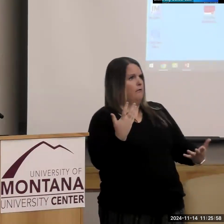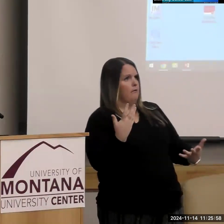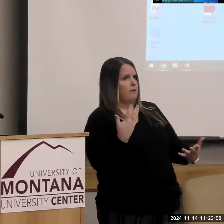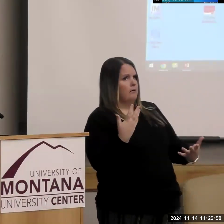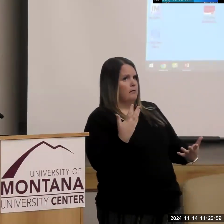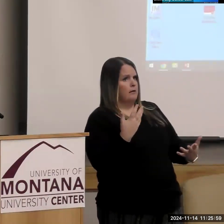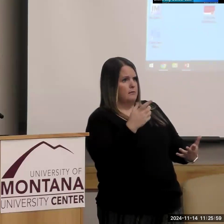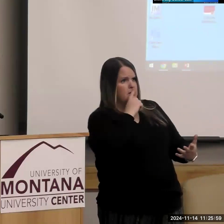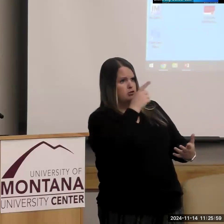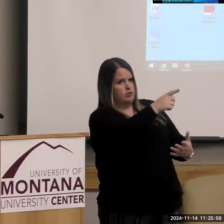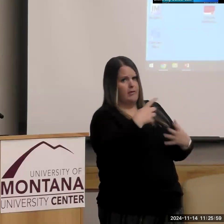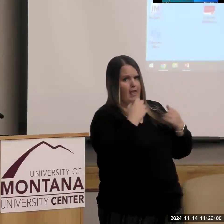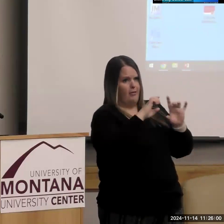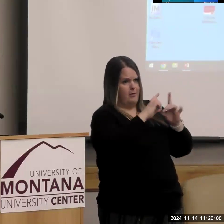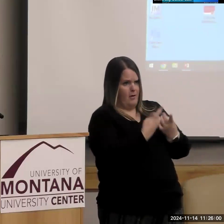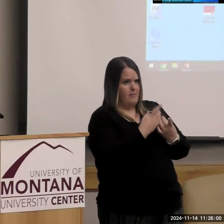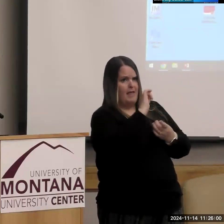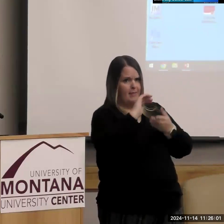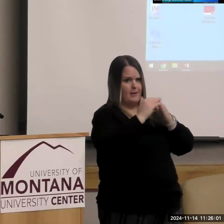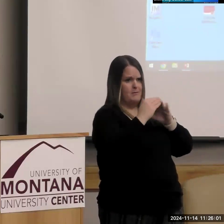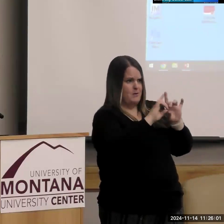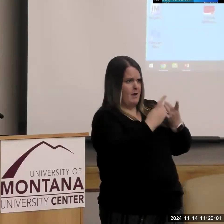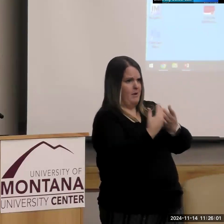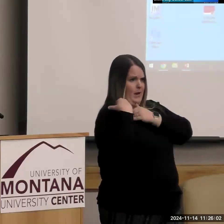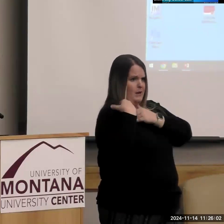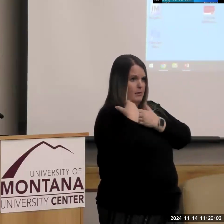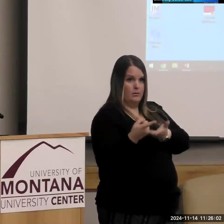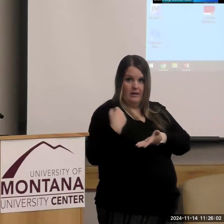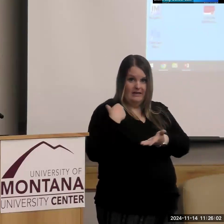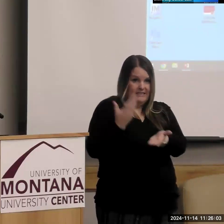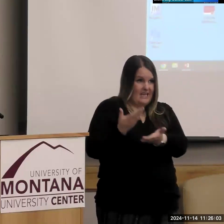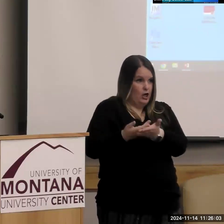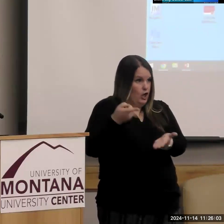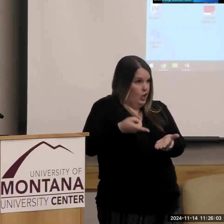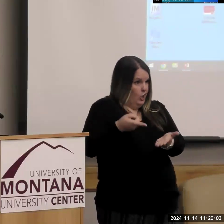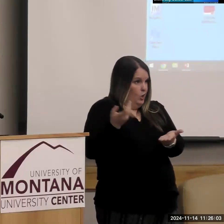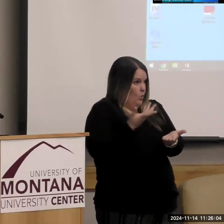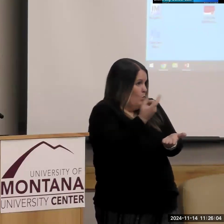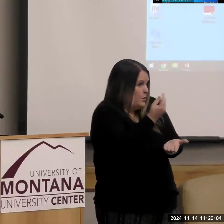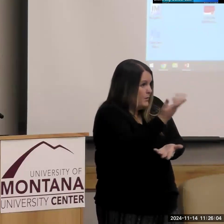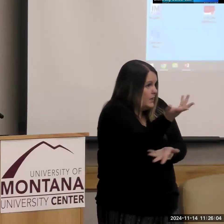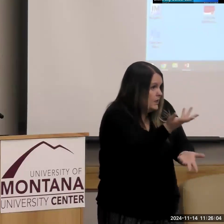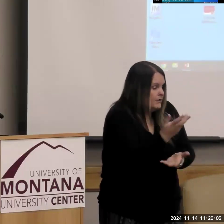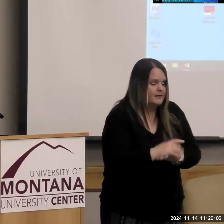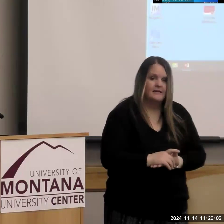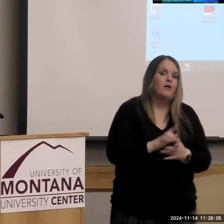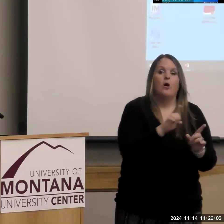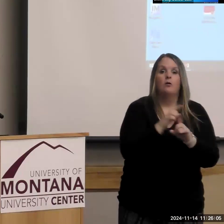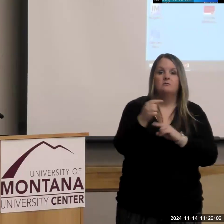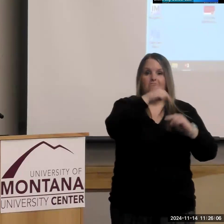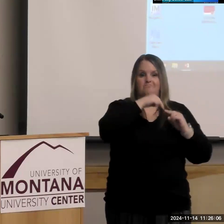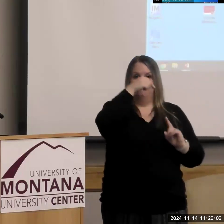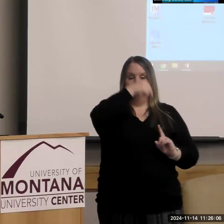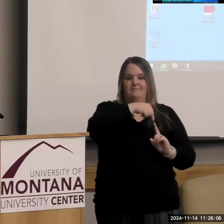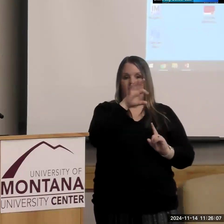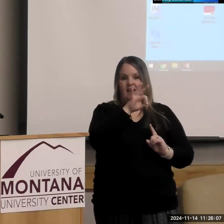partners accountable, right? It's here. What have you done, right? The other piece, again, going back to FAB, is the